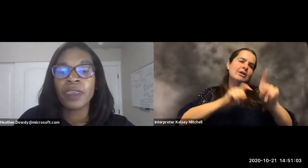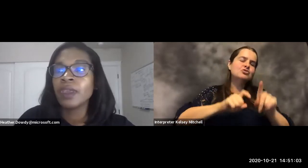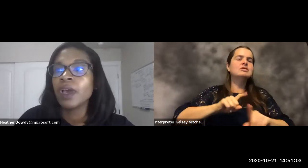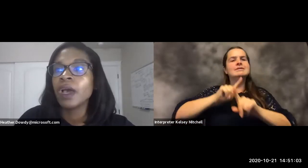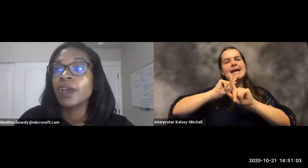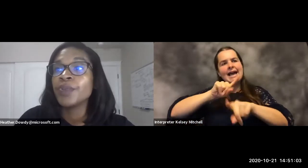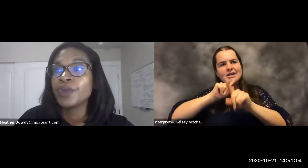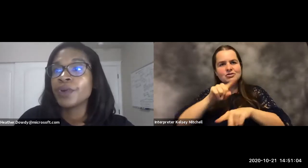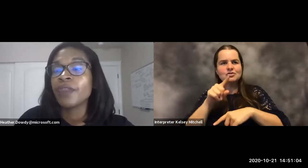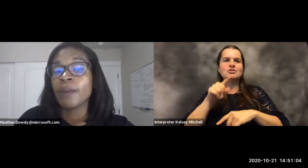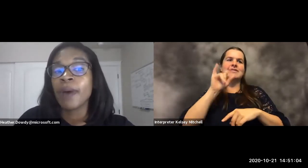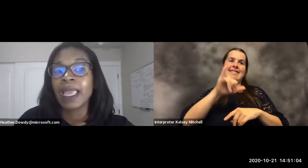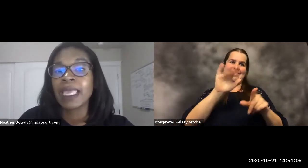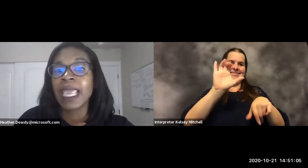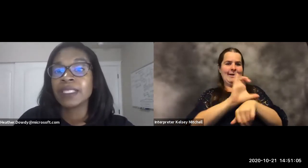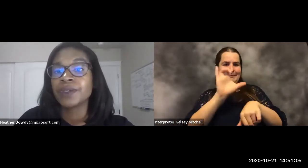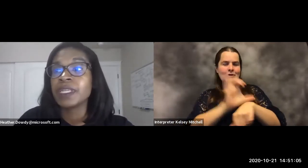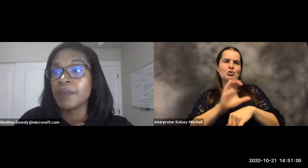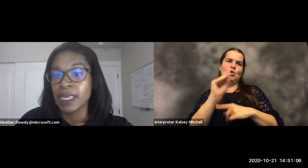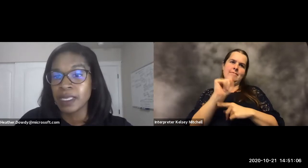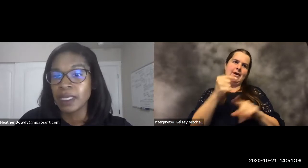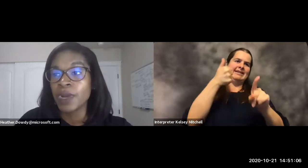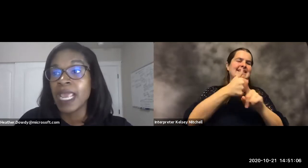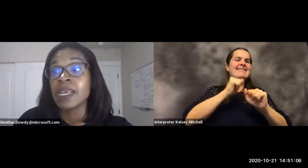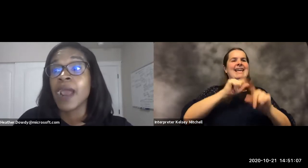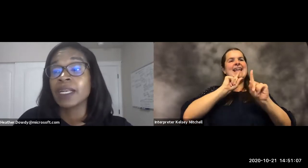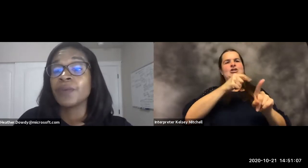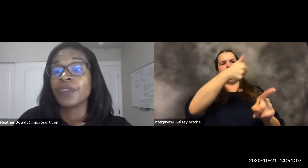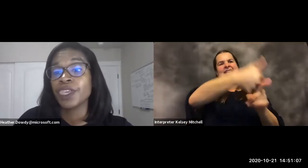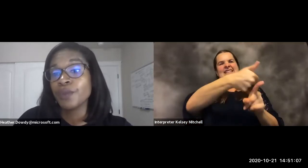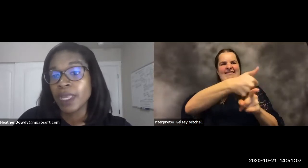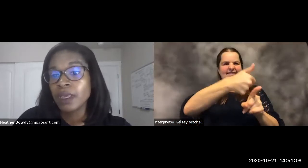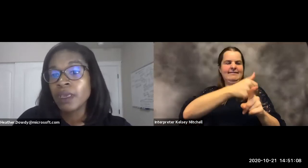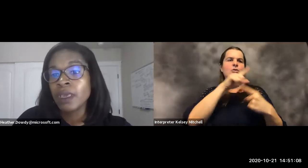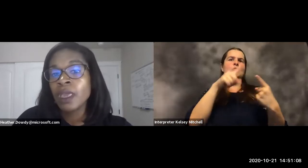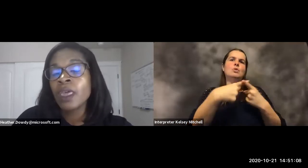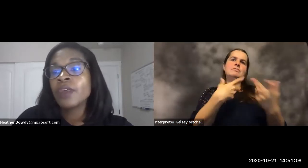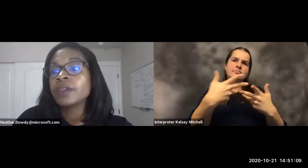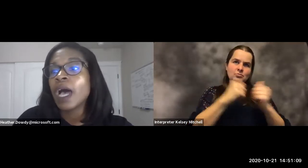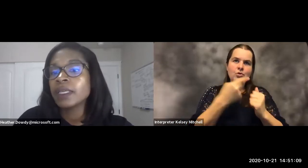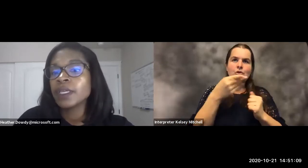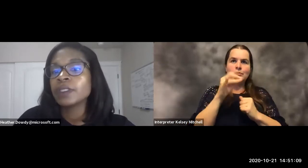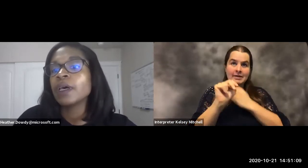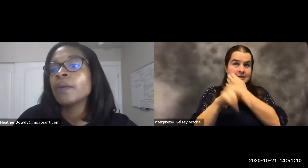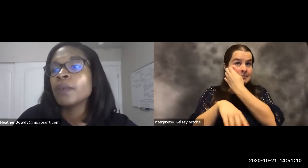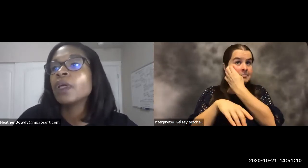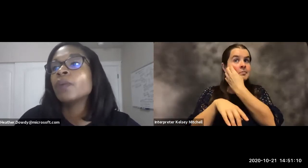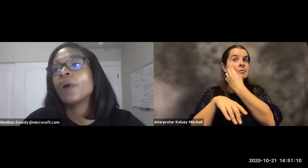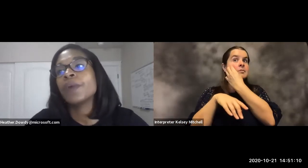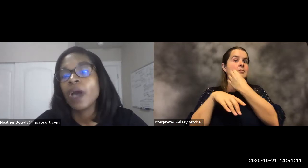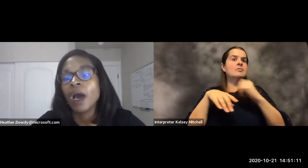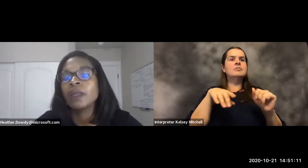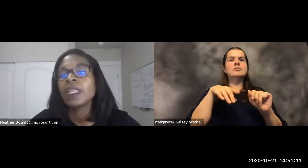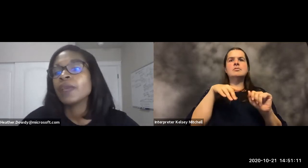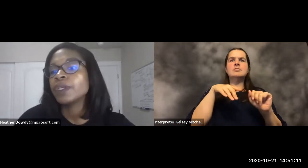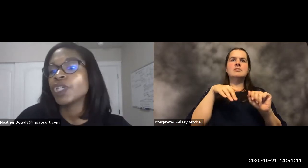that the computer or the bot can answer independently when interacting with a human. There's also some